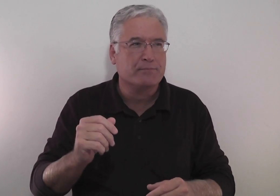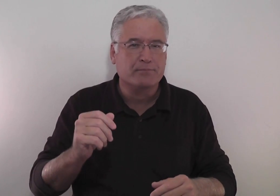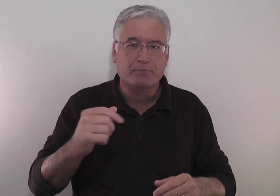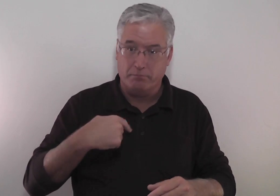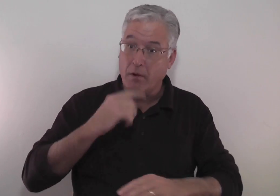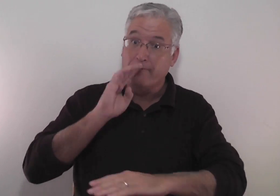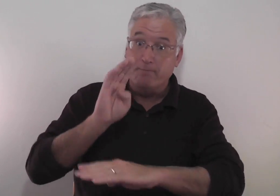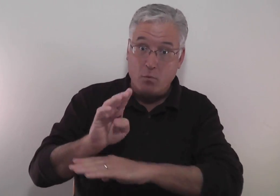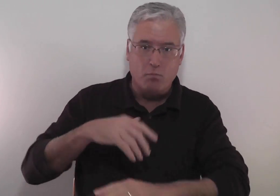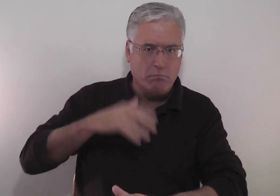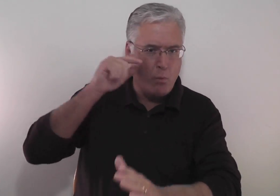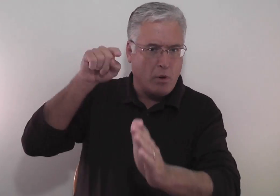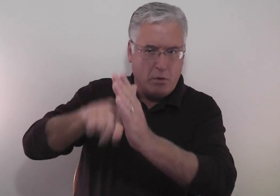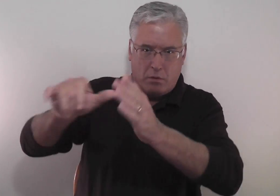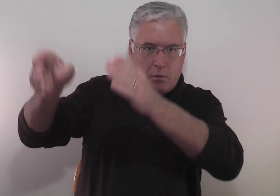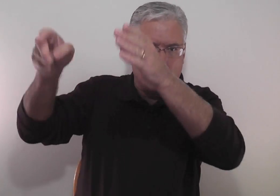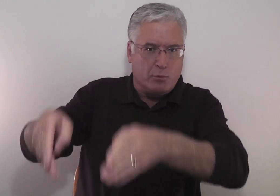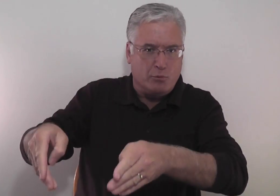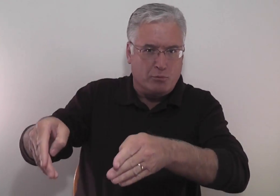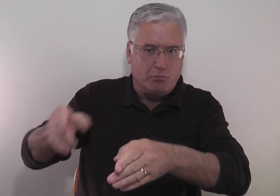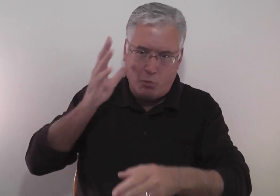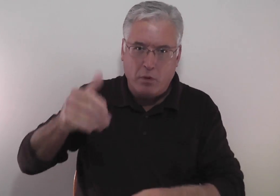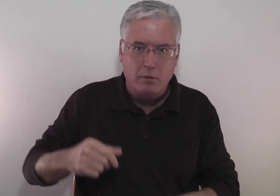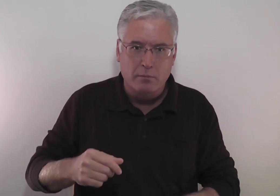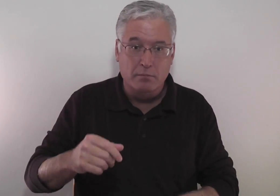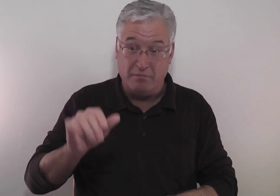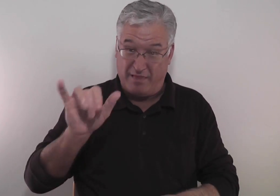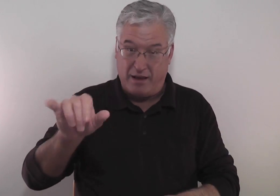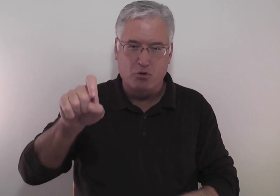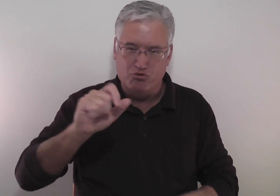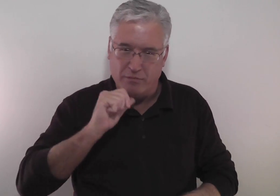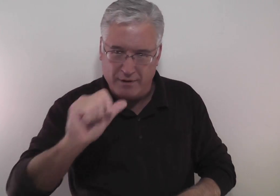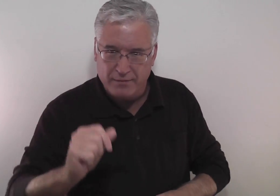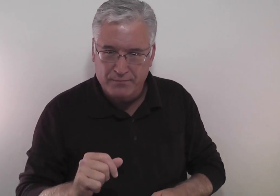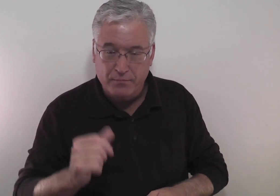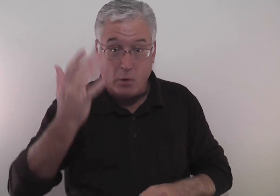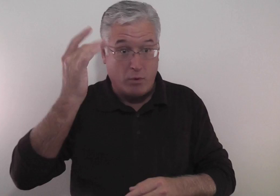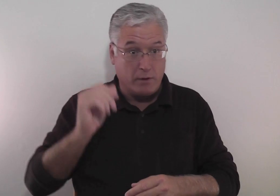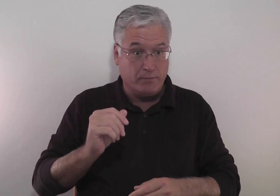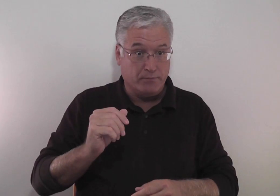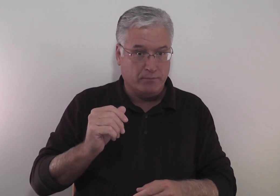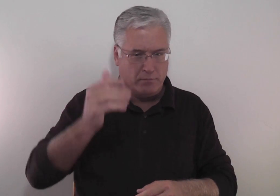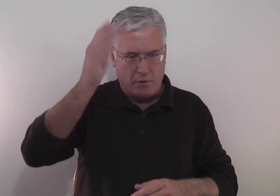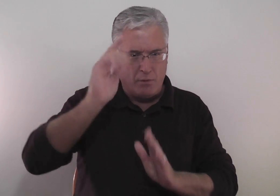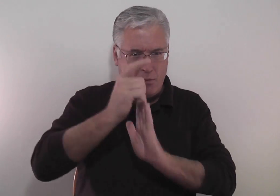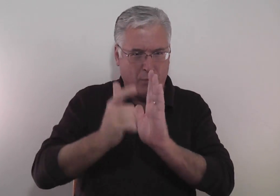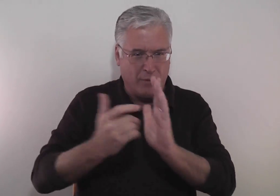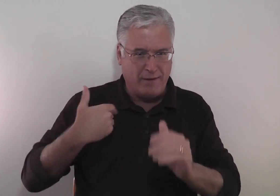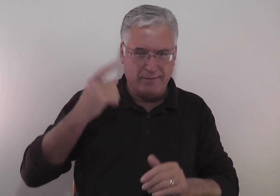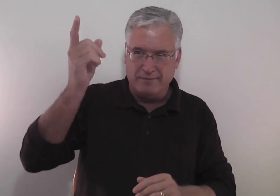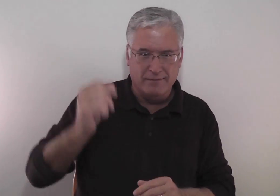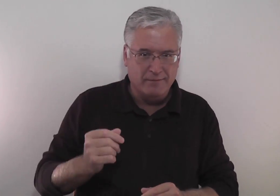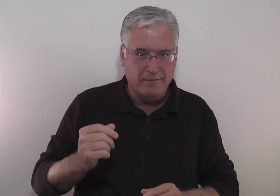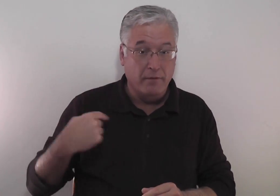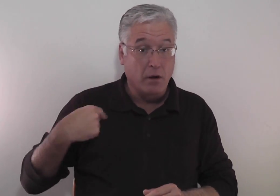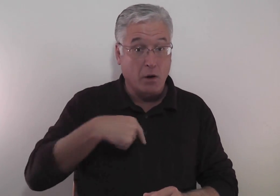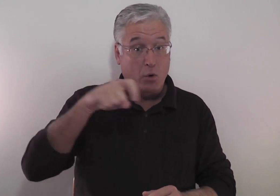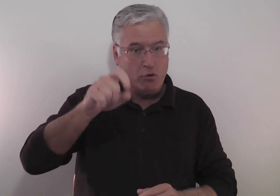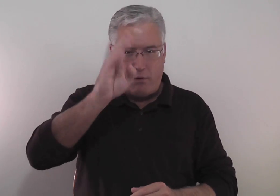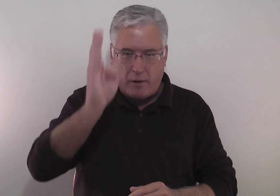wrong, like for instance, if they say, I'm going to kill someone, I vow to do that. Well, that's wrong to do that. And that's because God's law forbids that. You